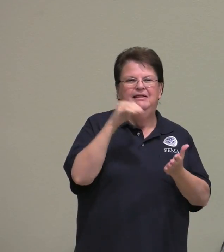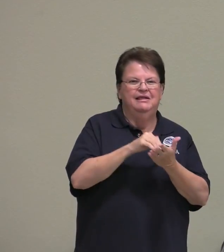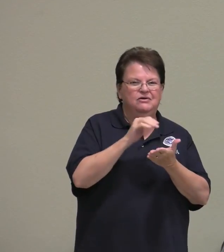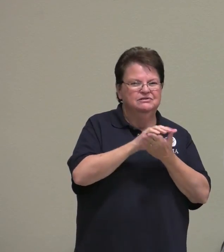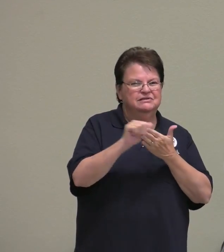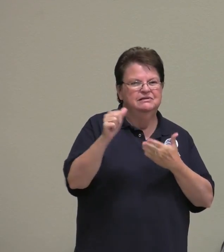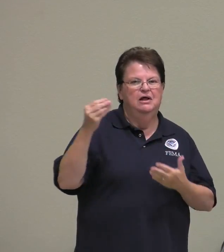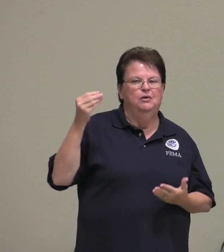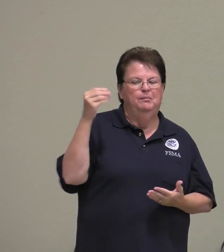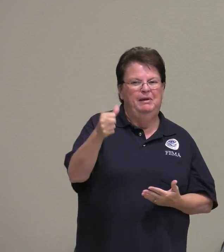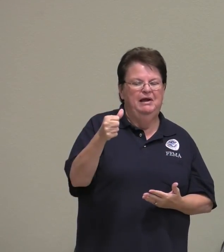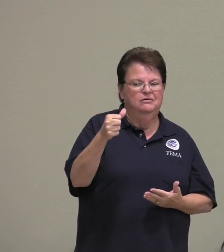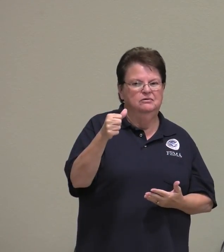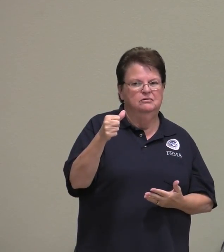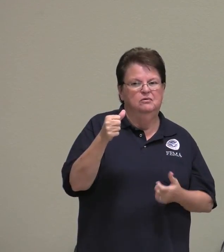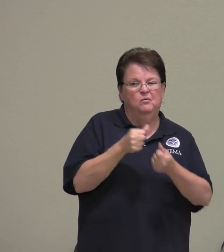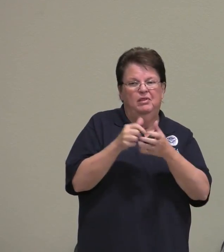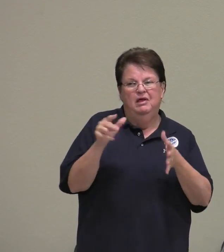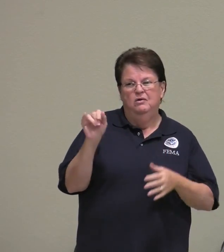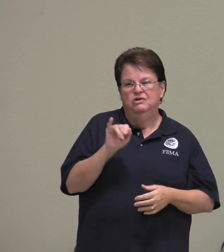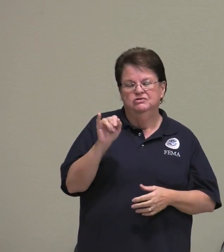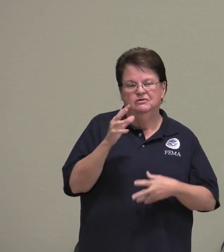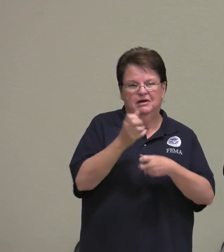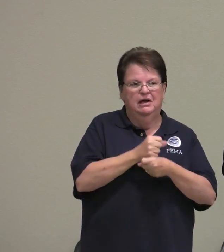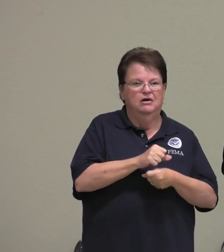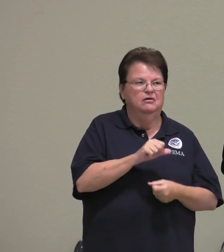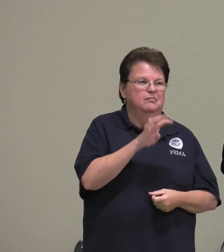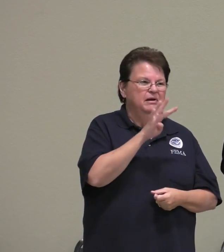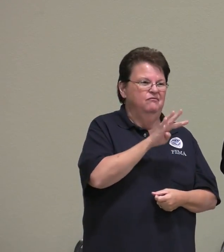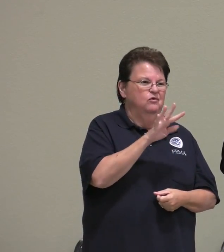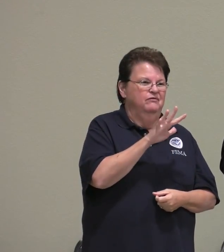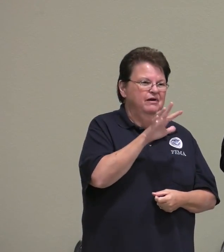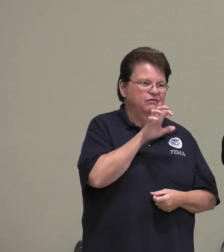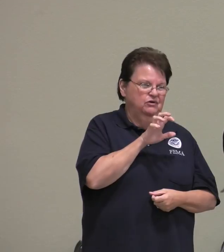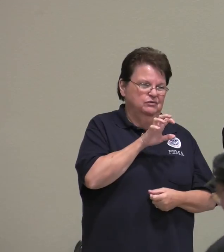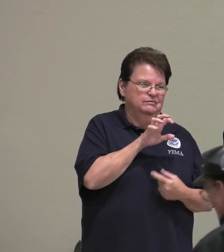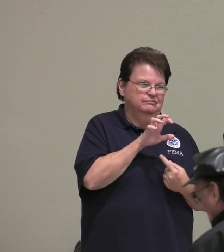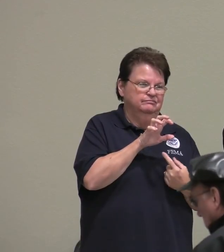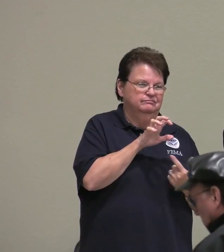payout. Those without flood insurance received about $4,500.